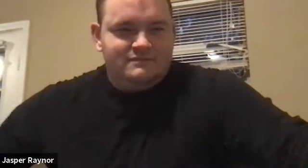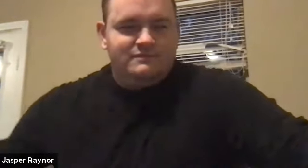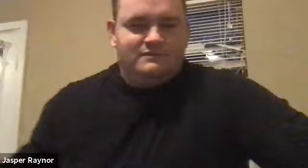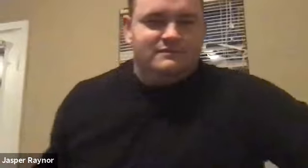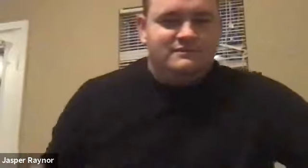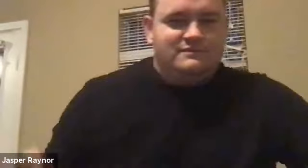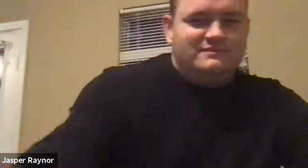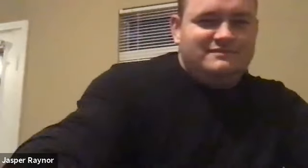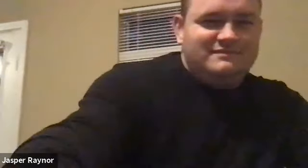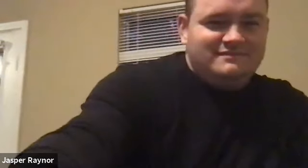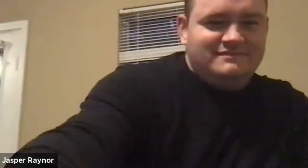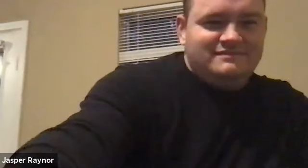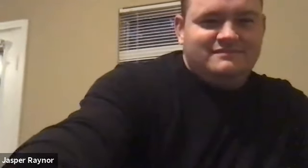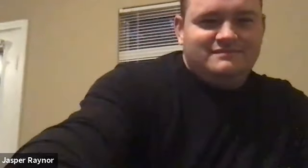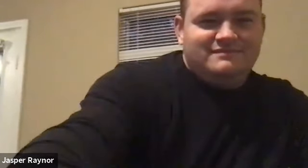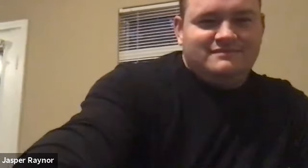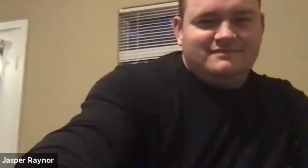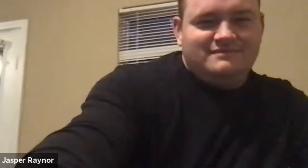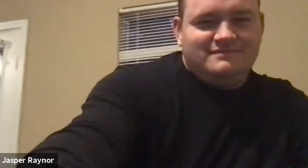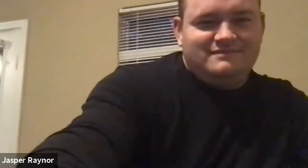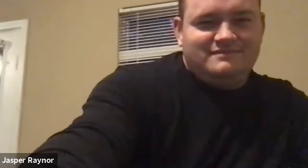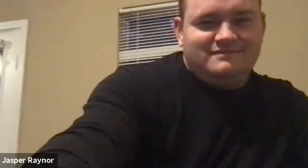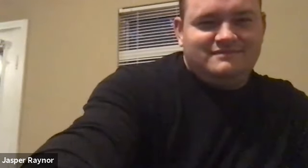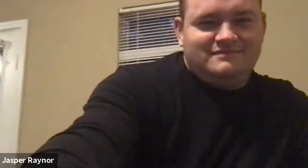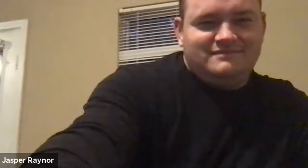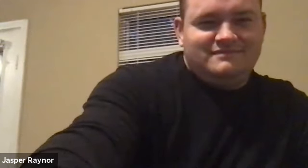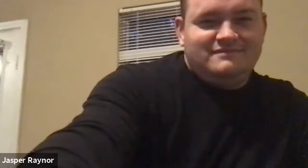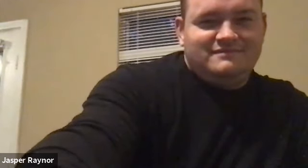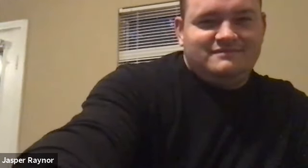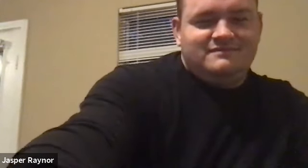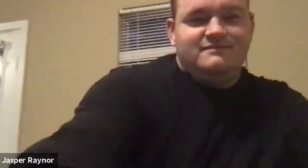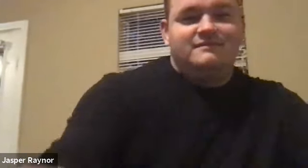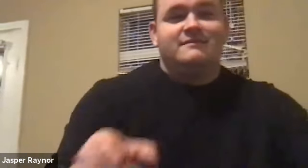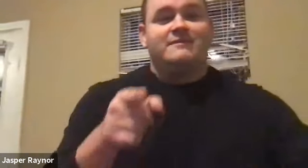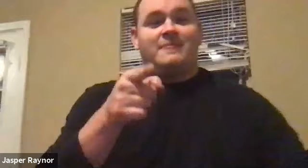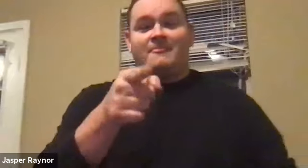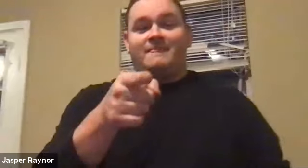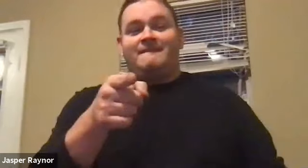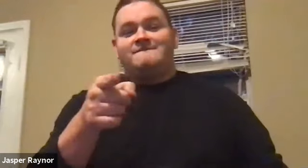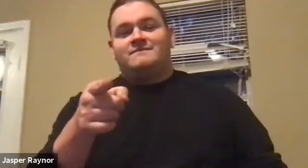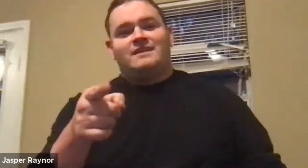Do I like to? What was the sign? What was that? I forgot what the sign was.